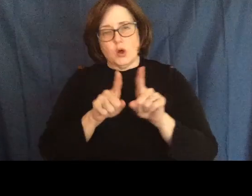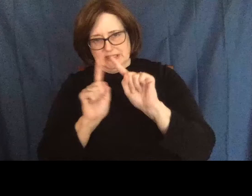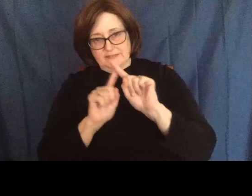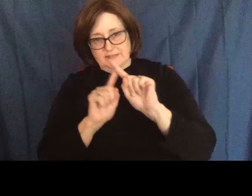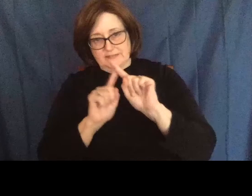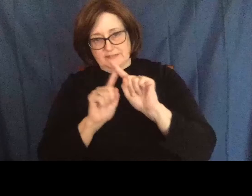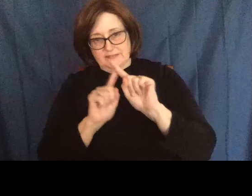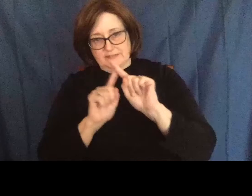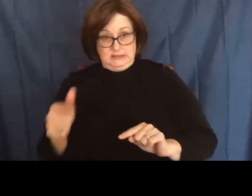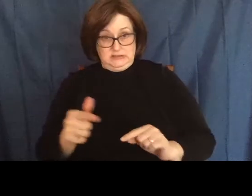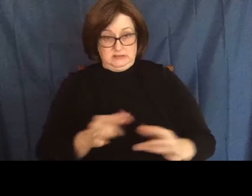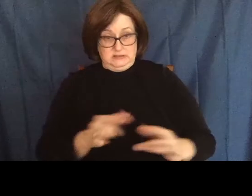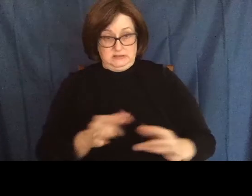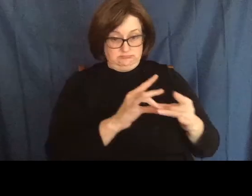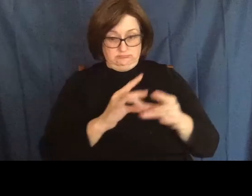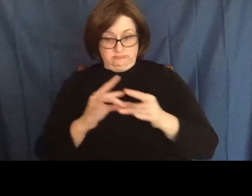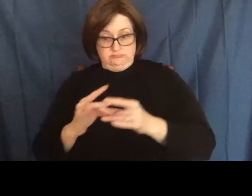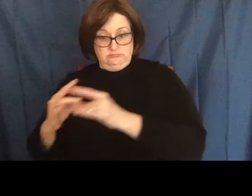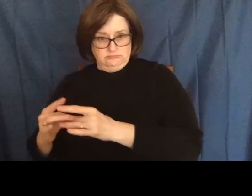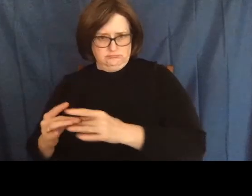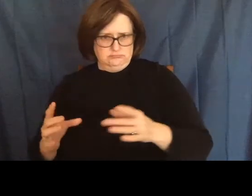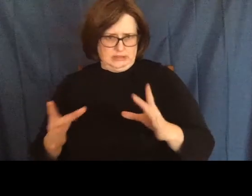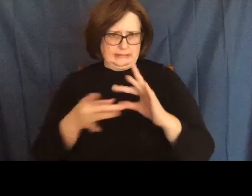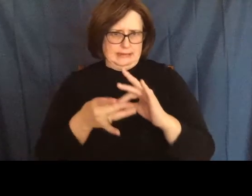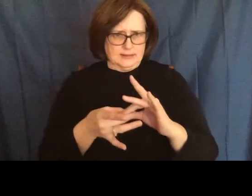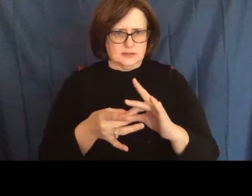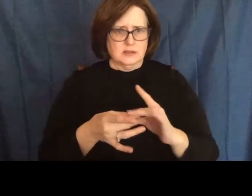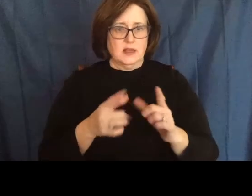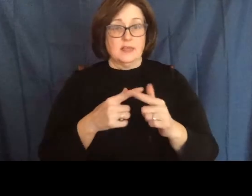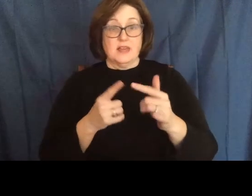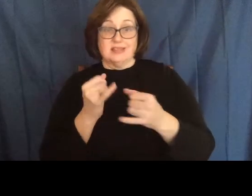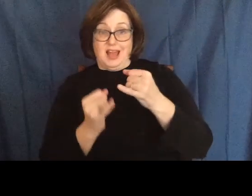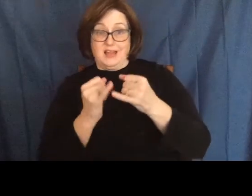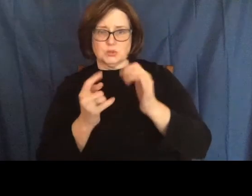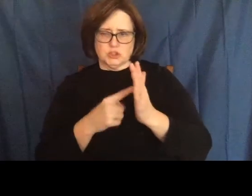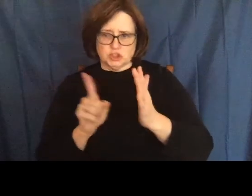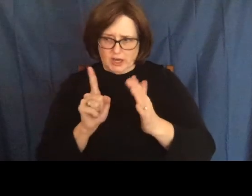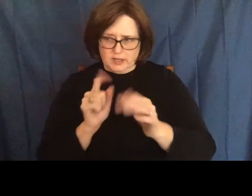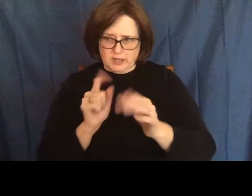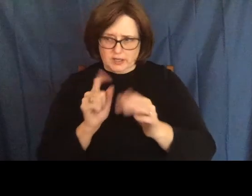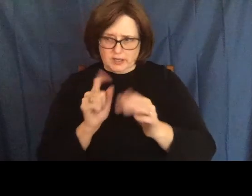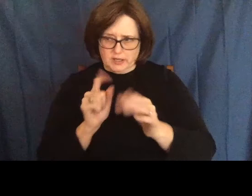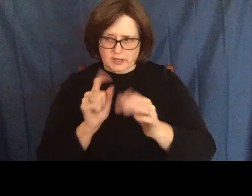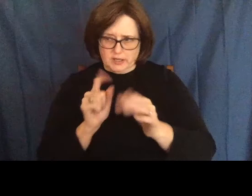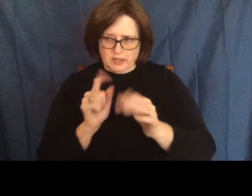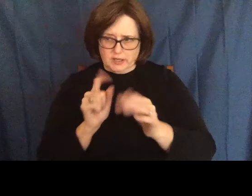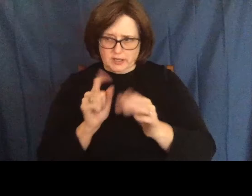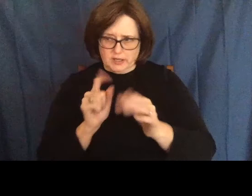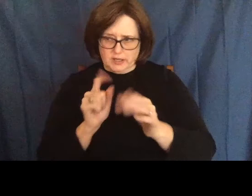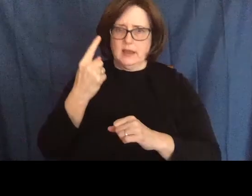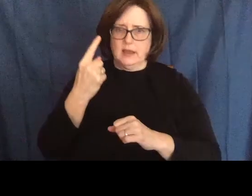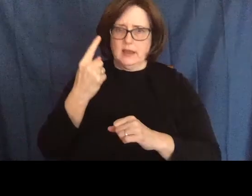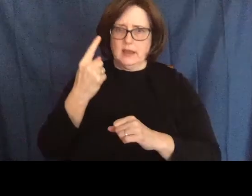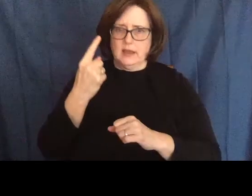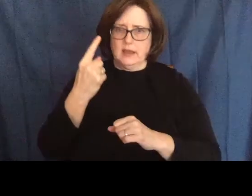it. And then at the end, we go through how you can check for understanding, how you can close out that activity. And like